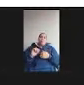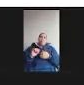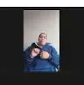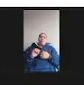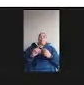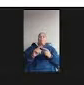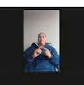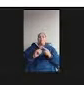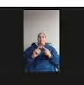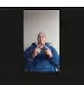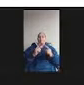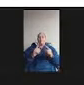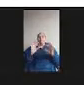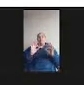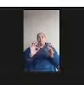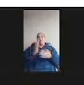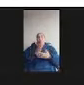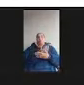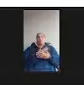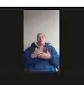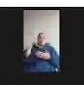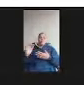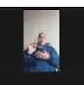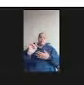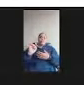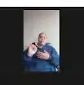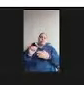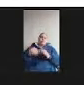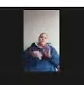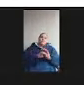actual parts of the chapter 2.